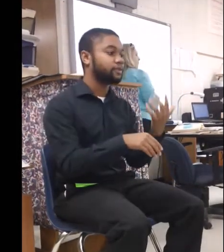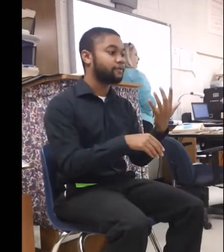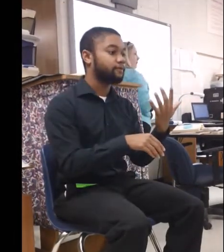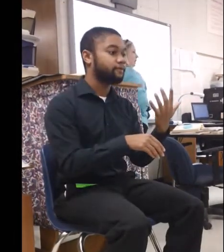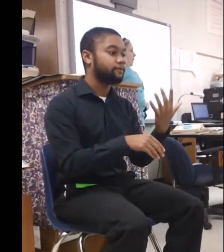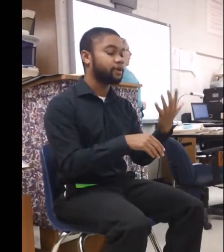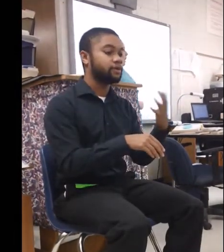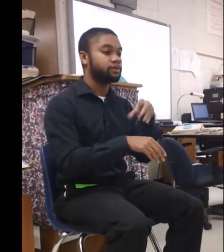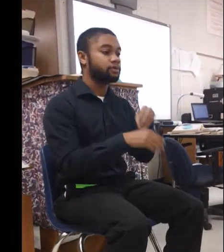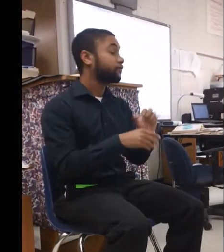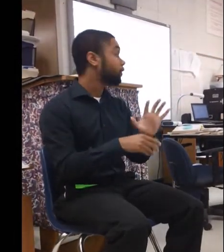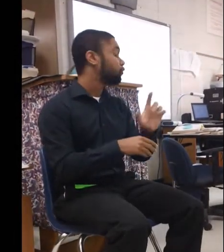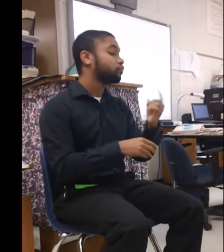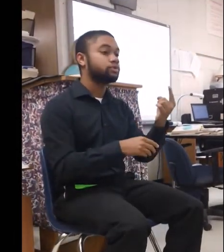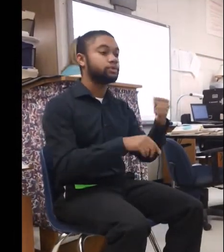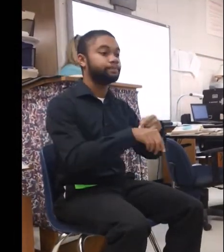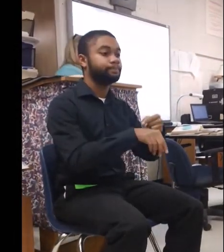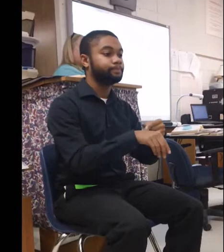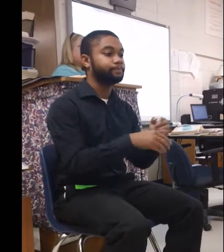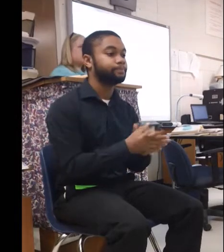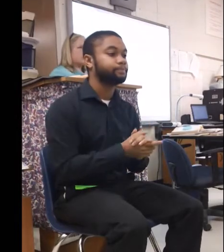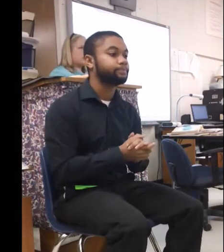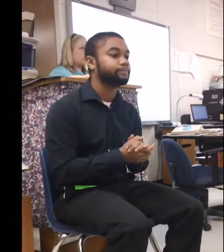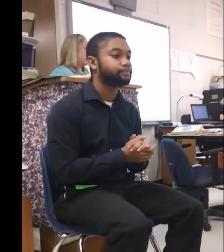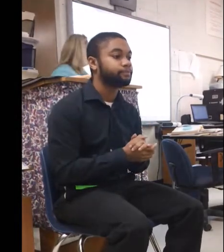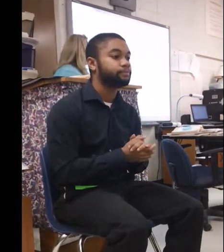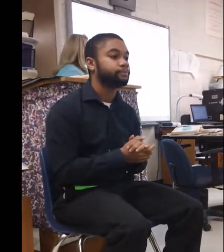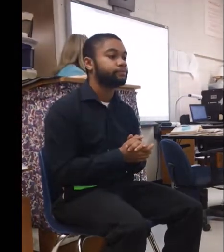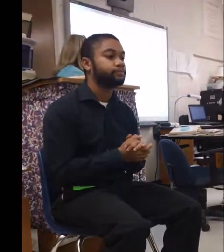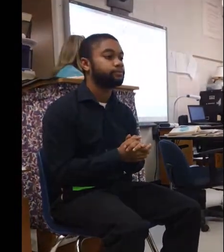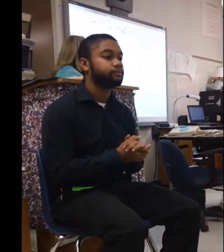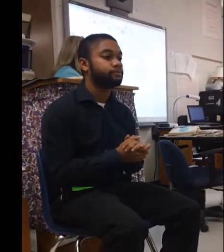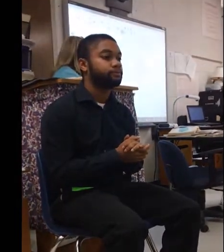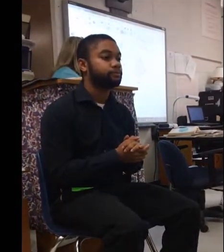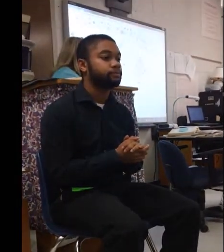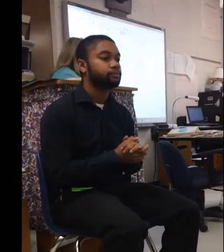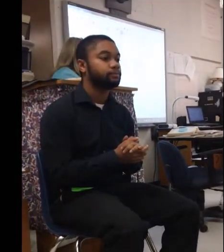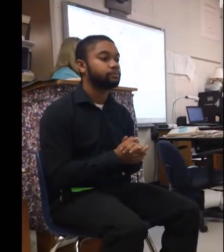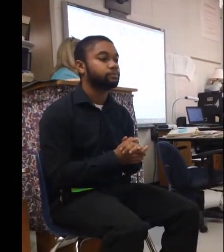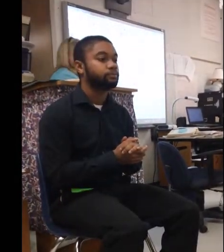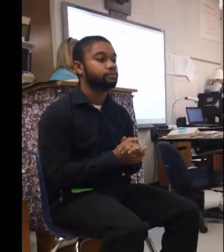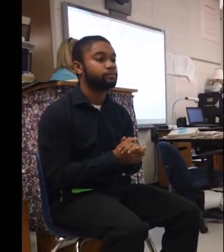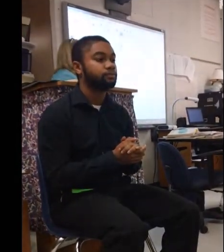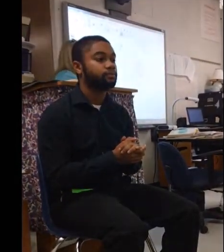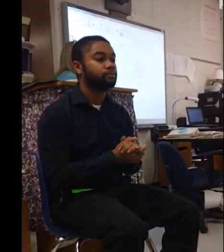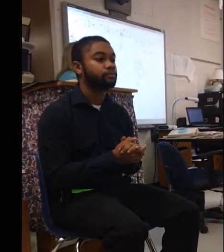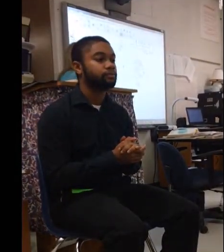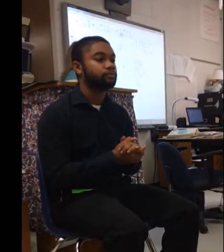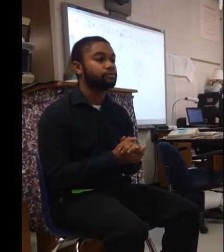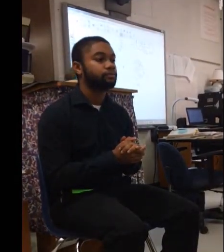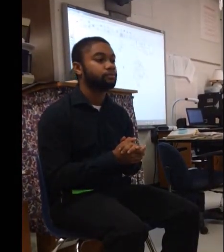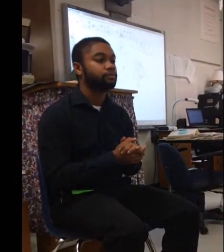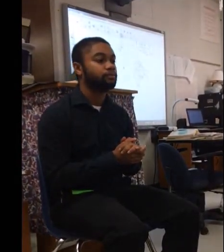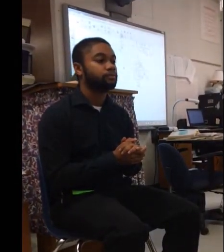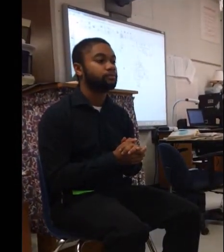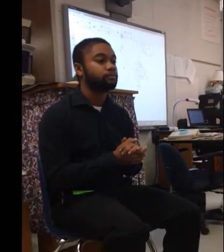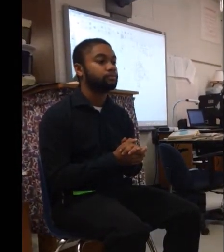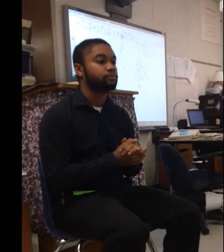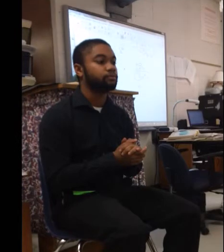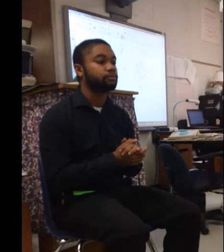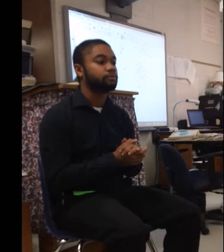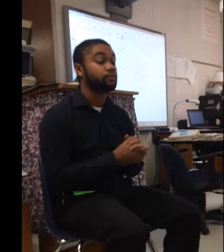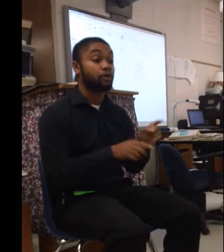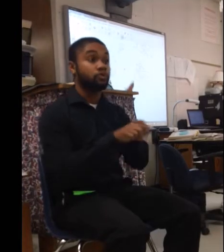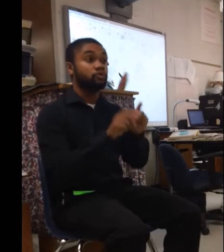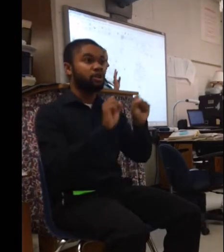time. Okay, and at that point we're finished with our coefficients, aren't we? You could also look at numerator and